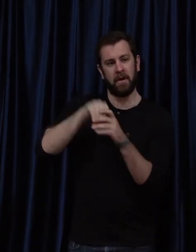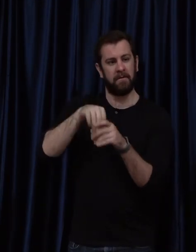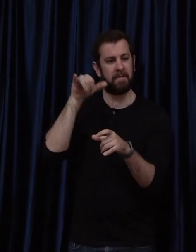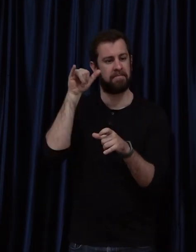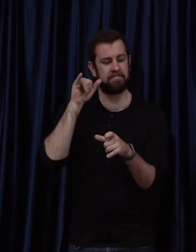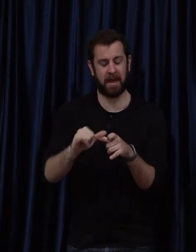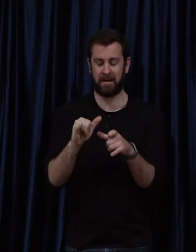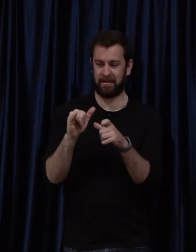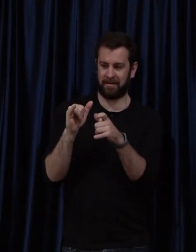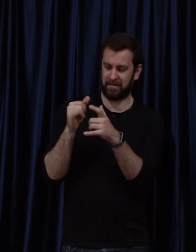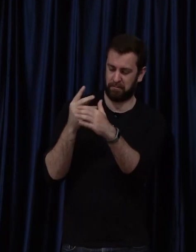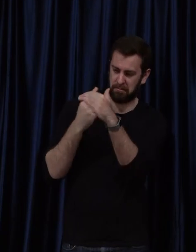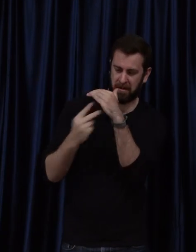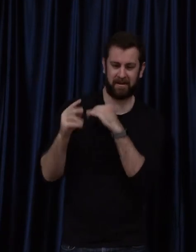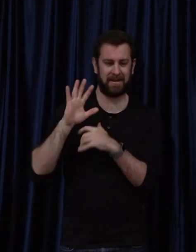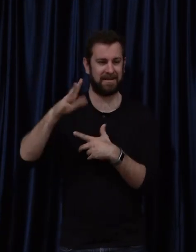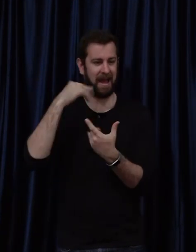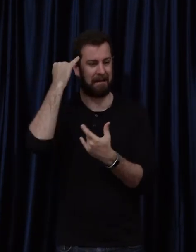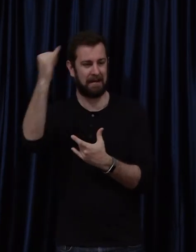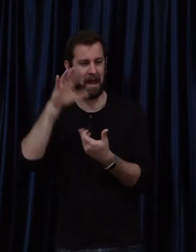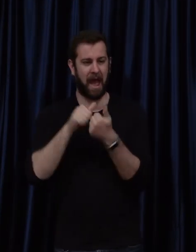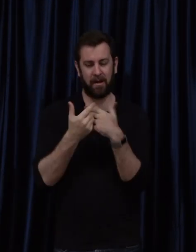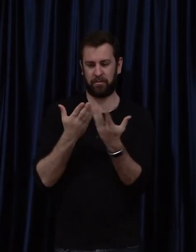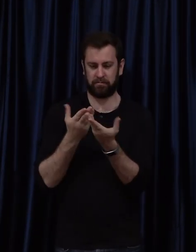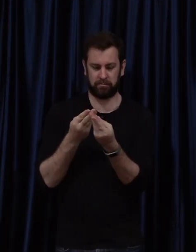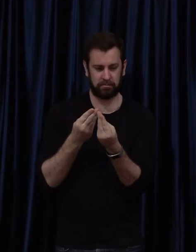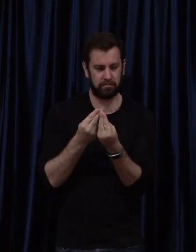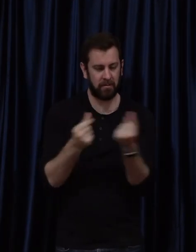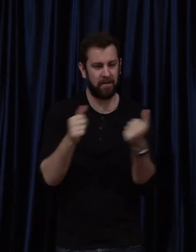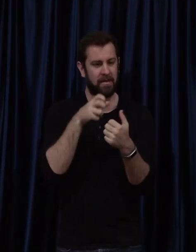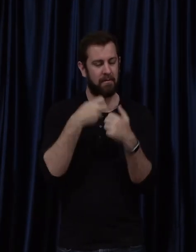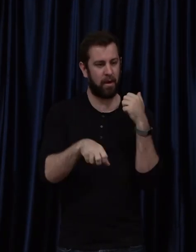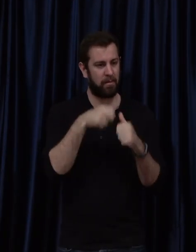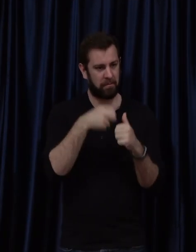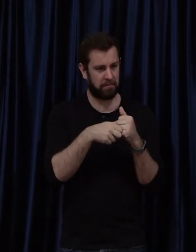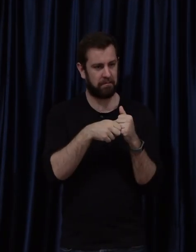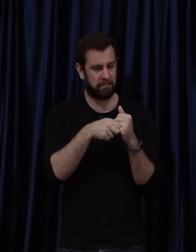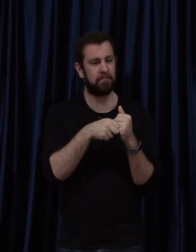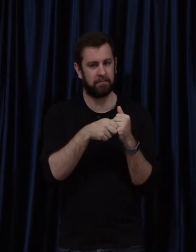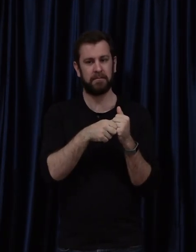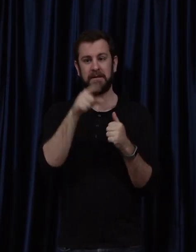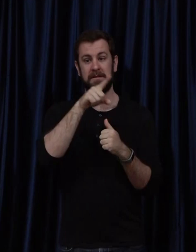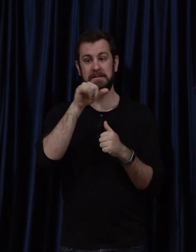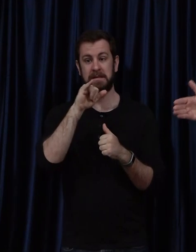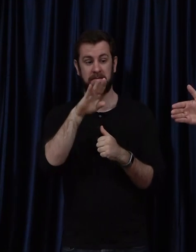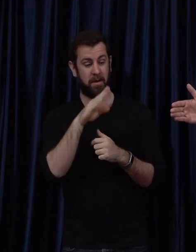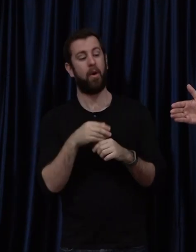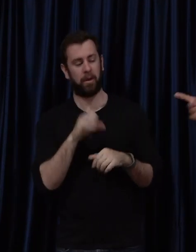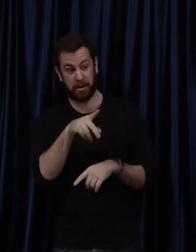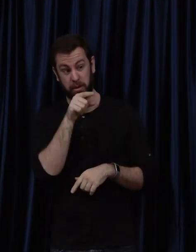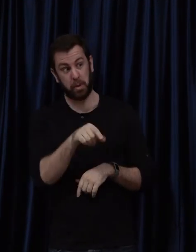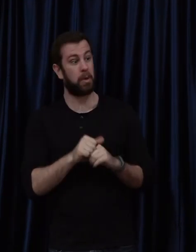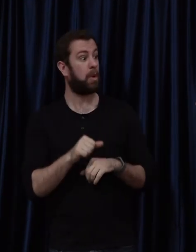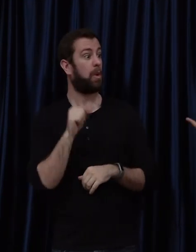in the prophetic methodology of dispatching Zayd radiallahu anhu to his former